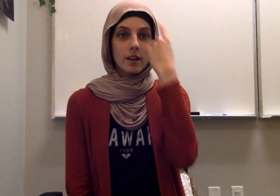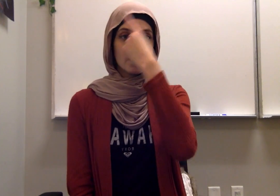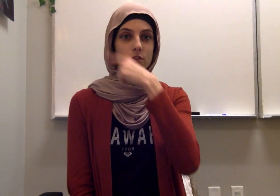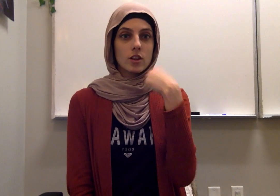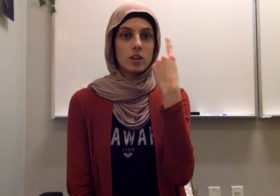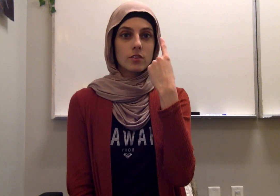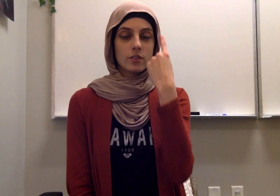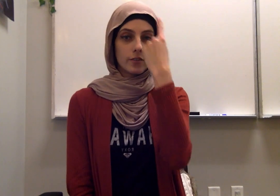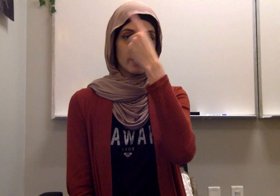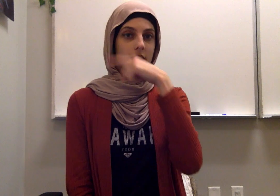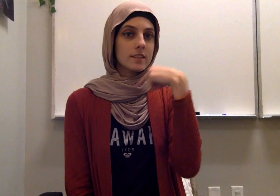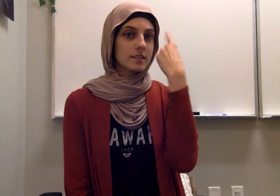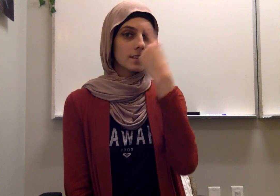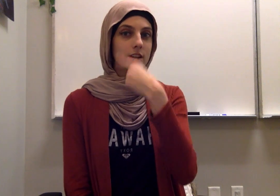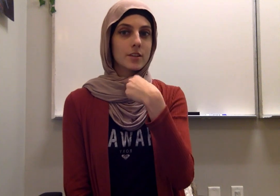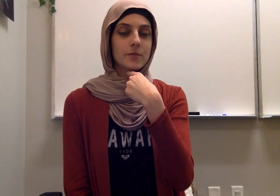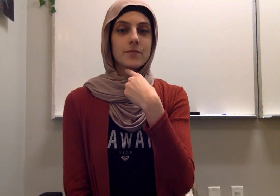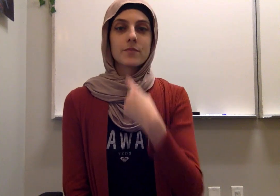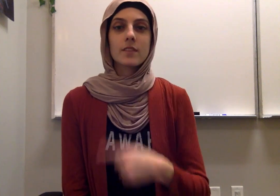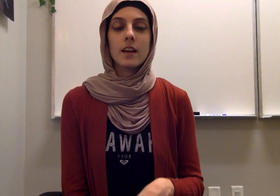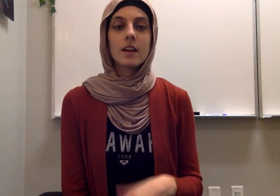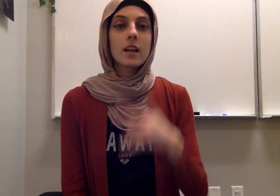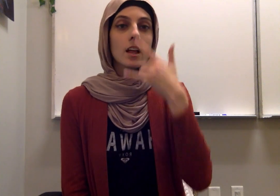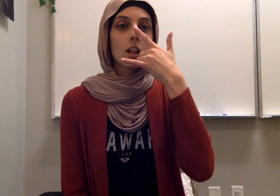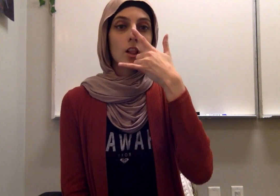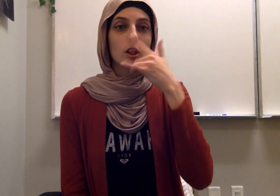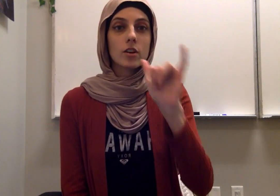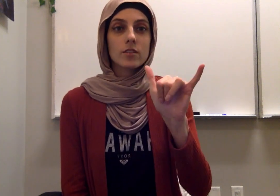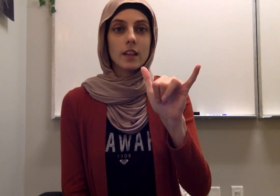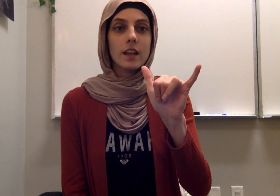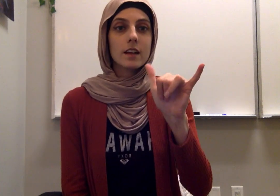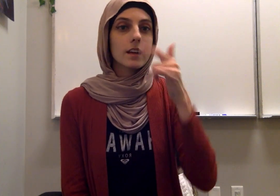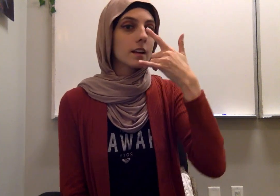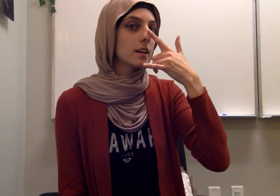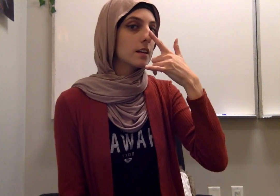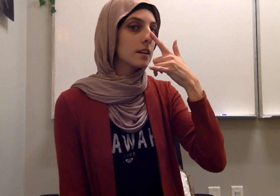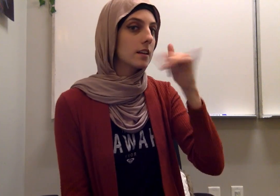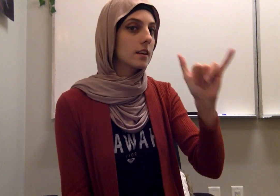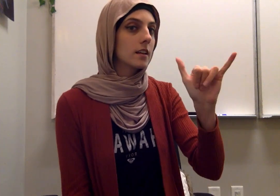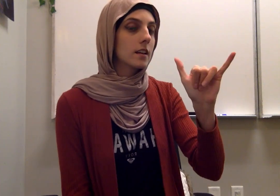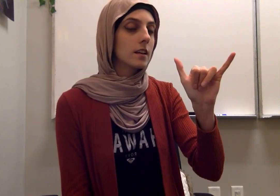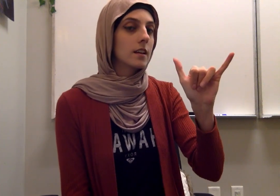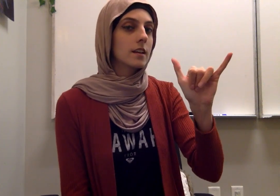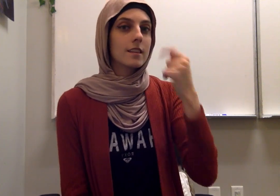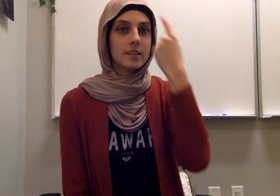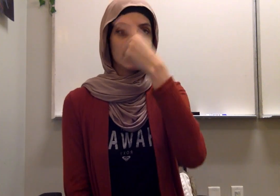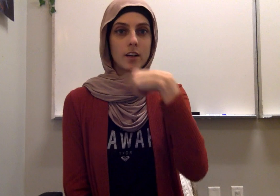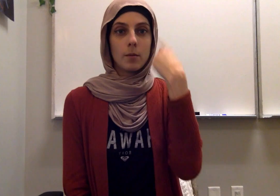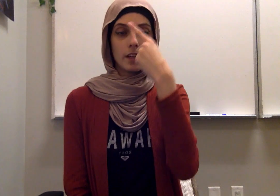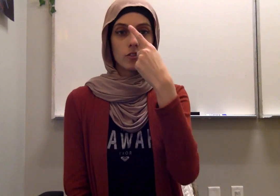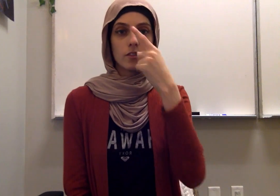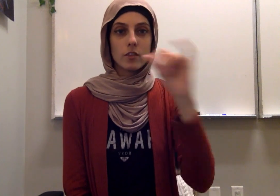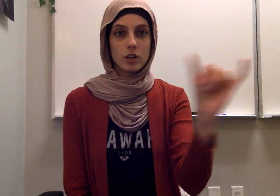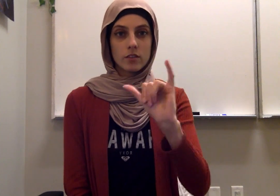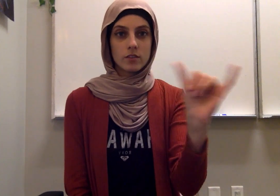Appearance, looks, or face. Okay, looks like. This is a combination of looks,